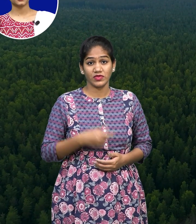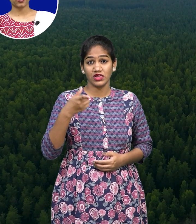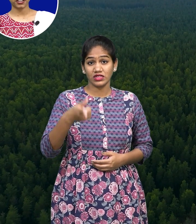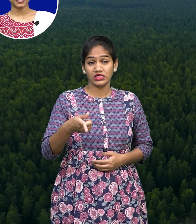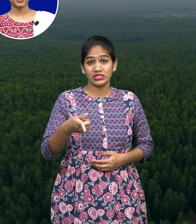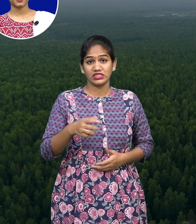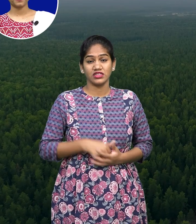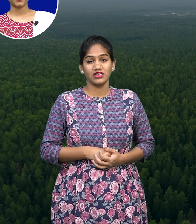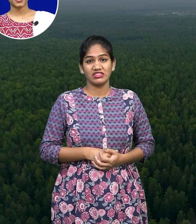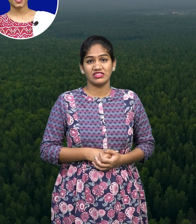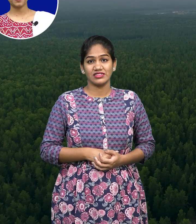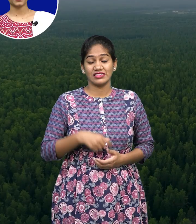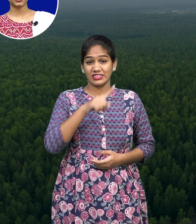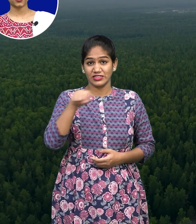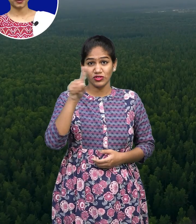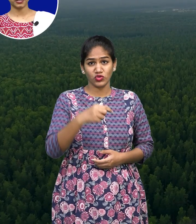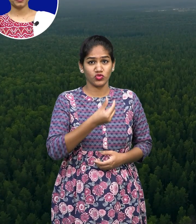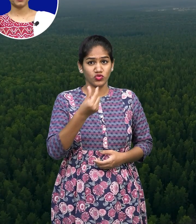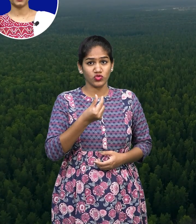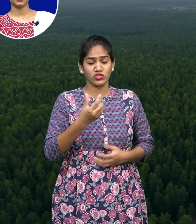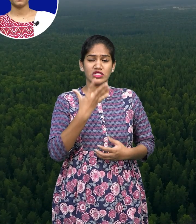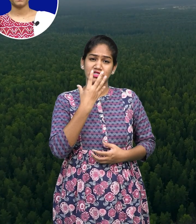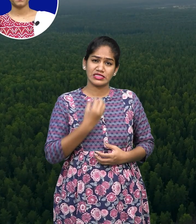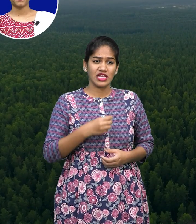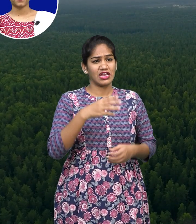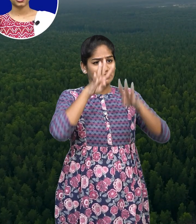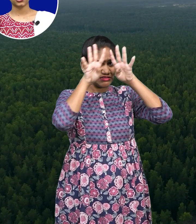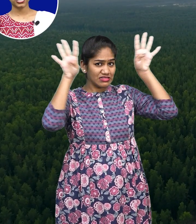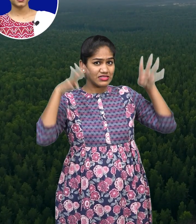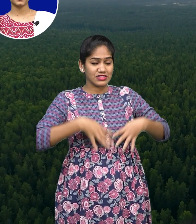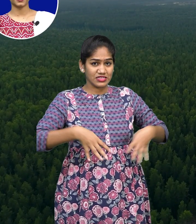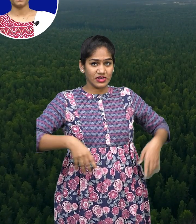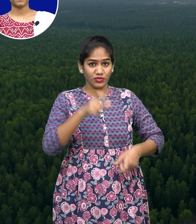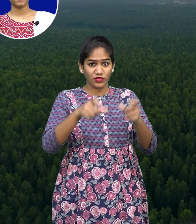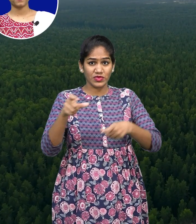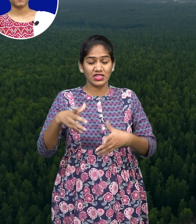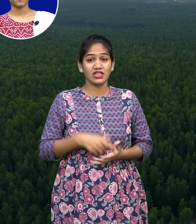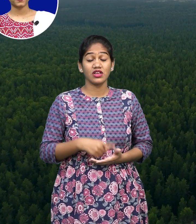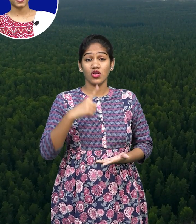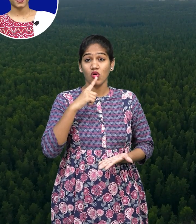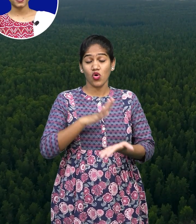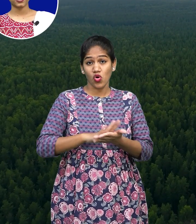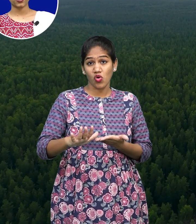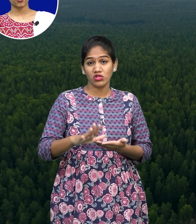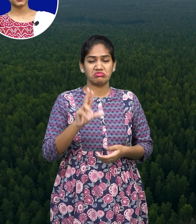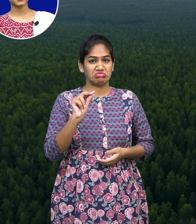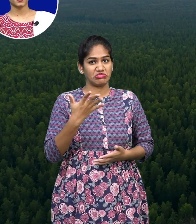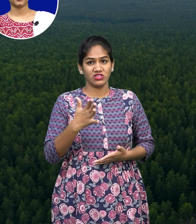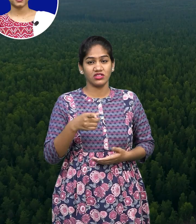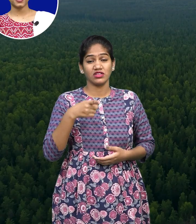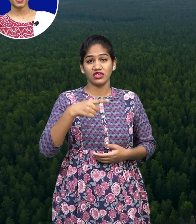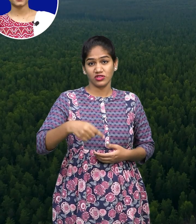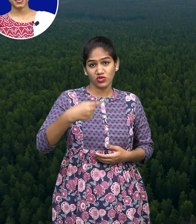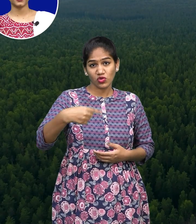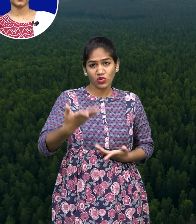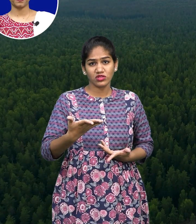They exploited the hapless tribal people, cheated them, and